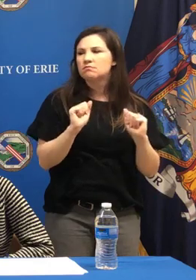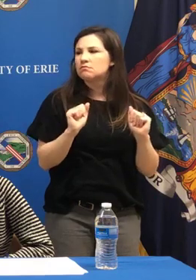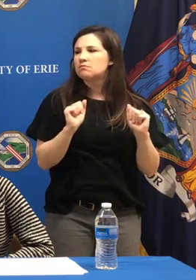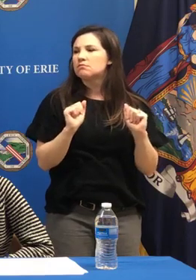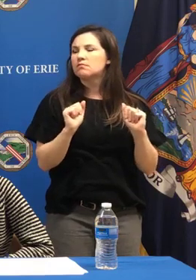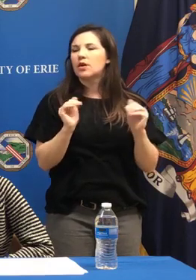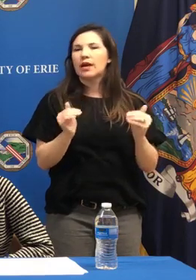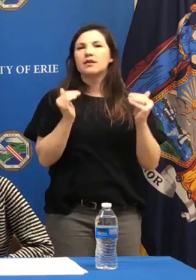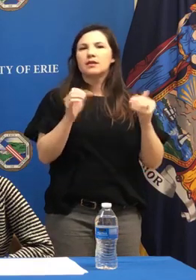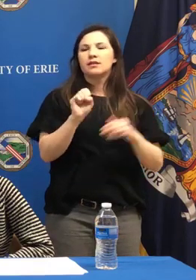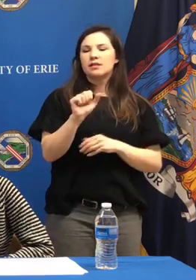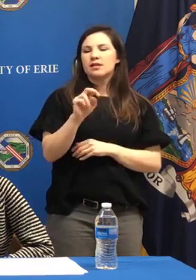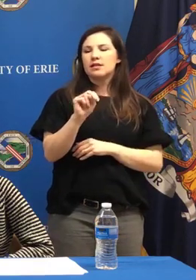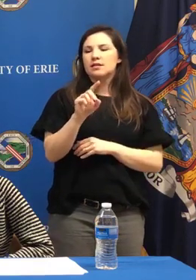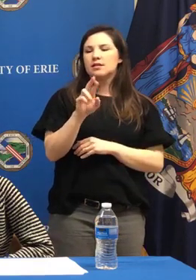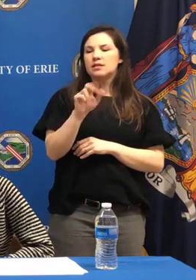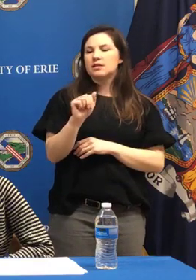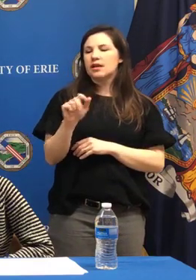If not, Sandra Tan.